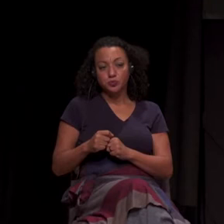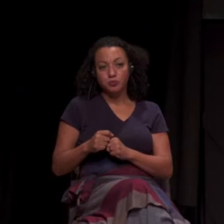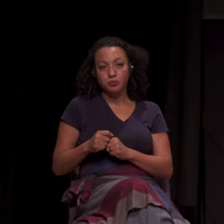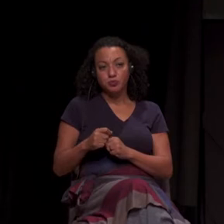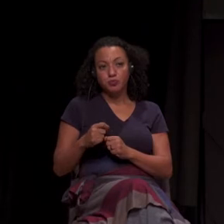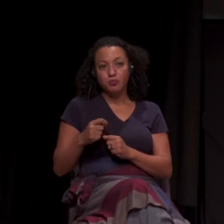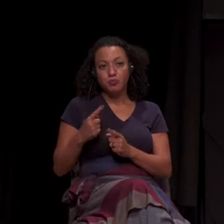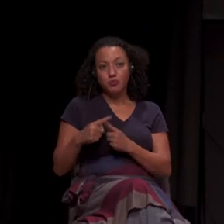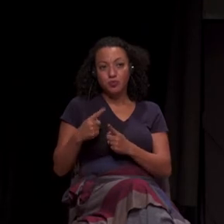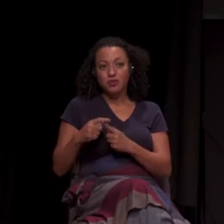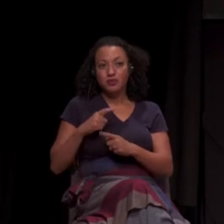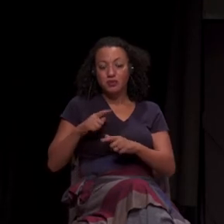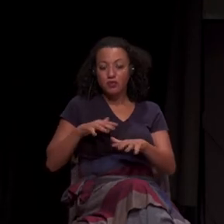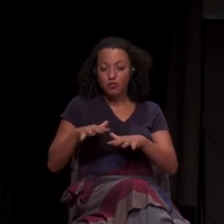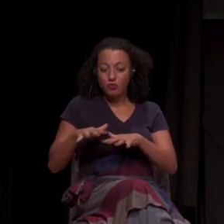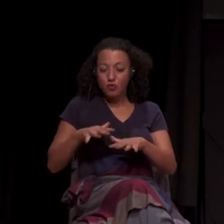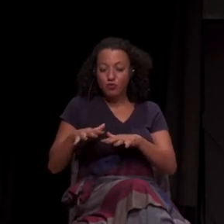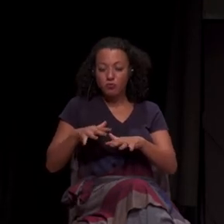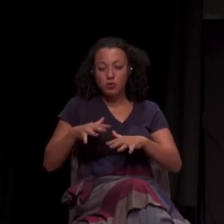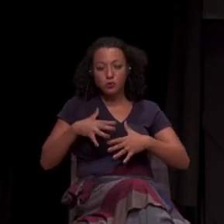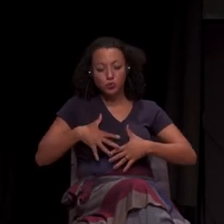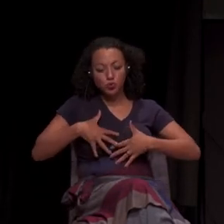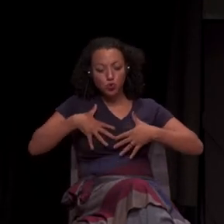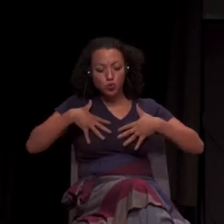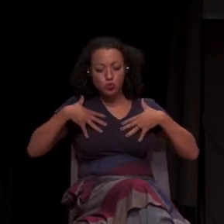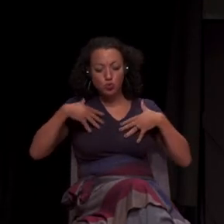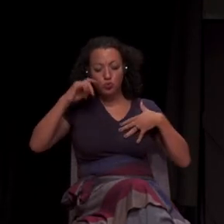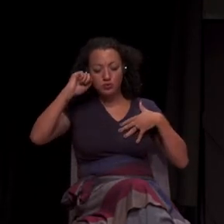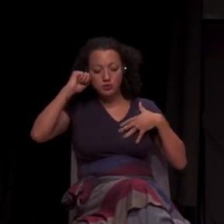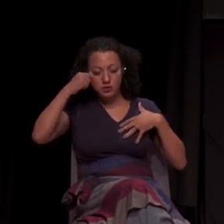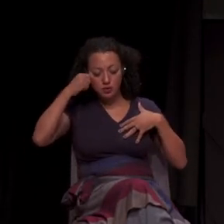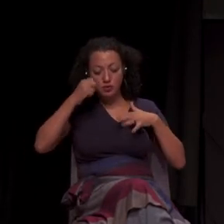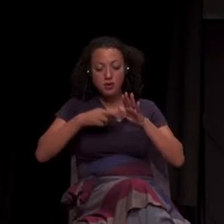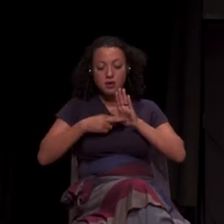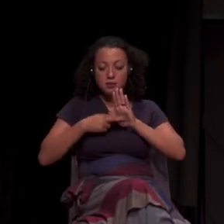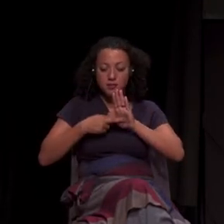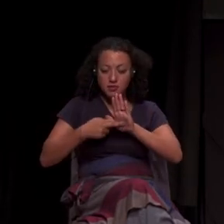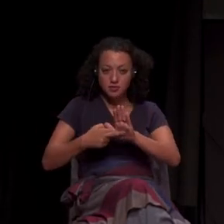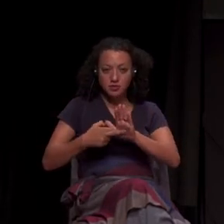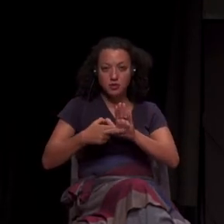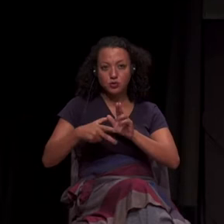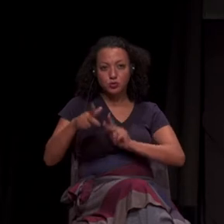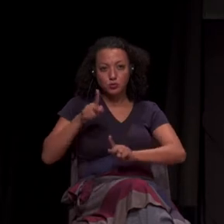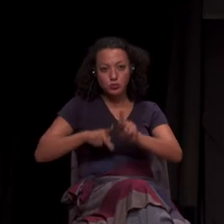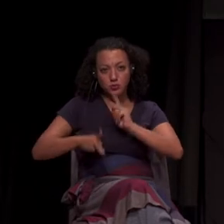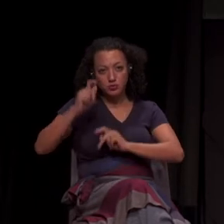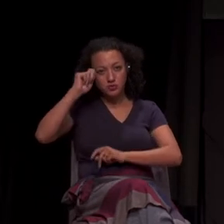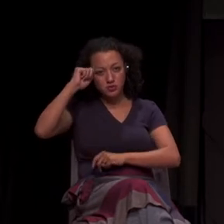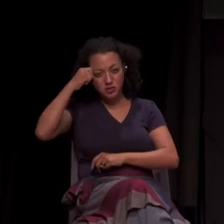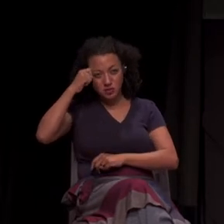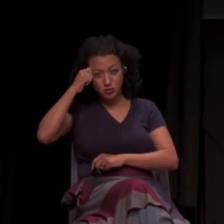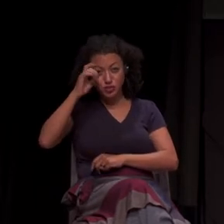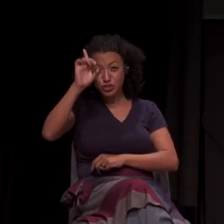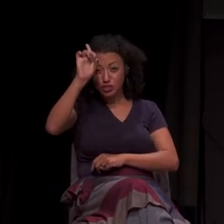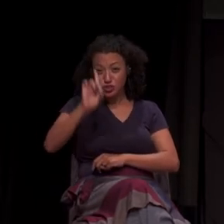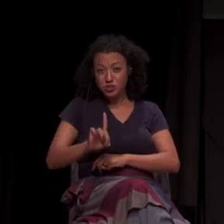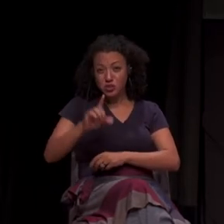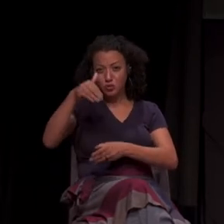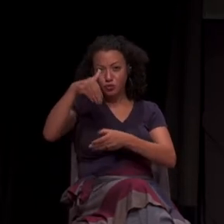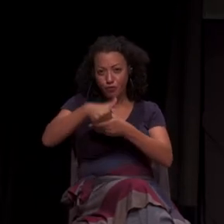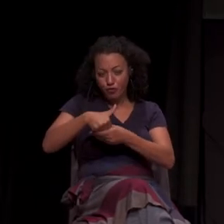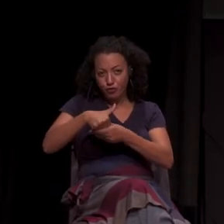black agency. And by black agency, I mean things like the right to vote, the right to find beauty in